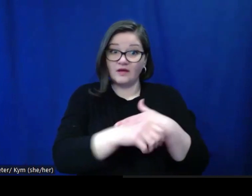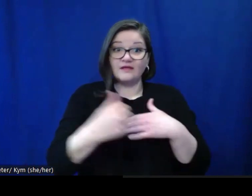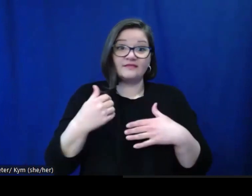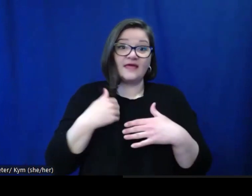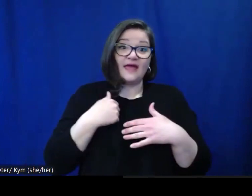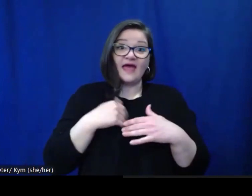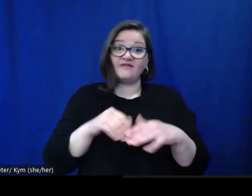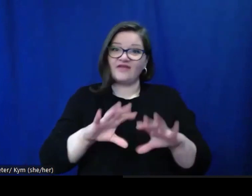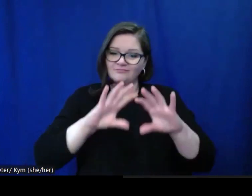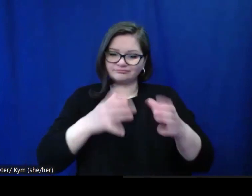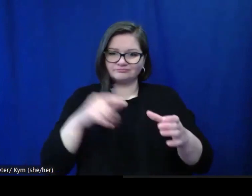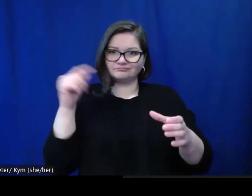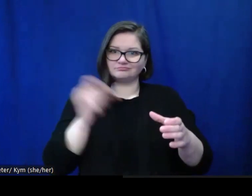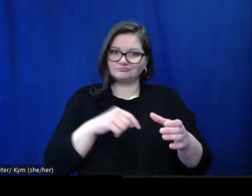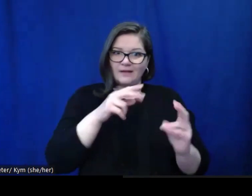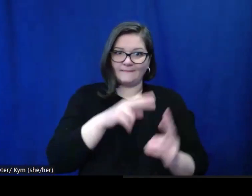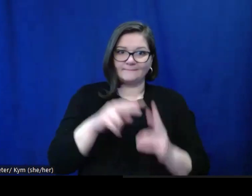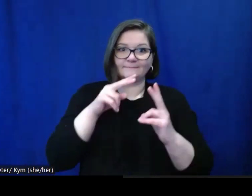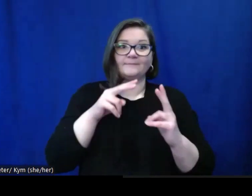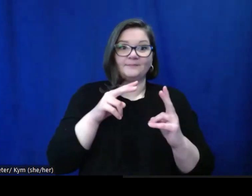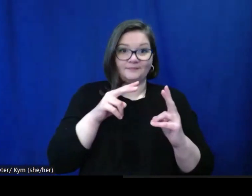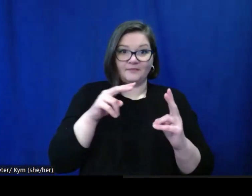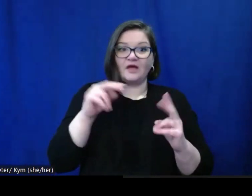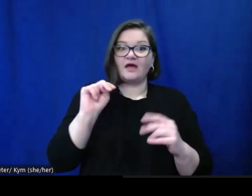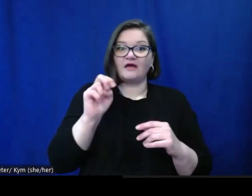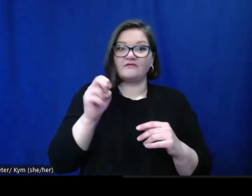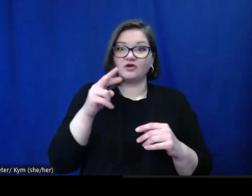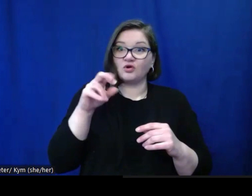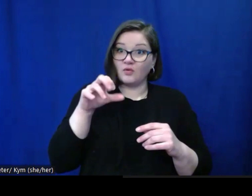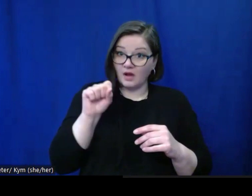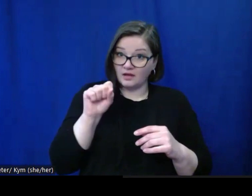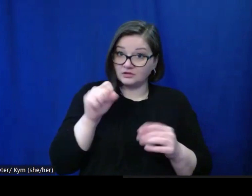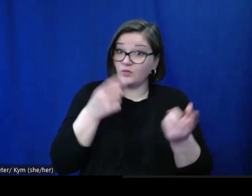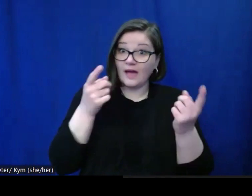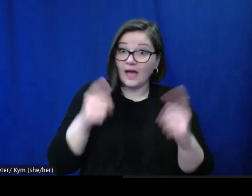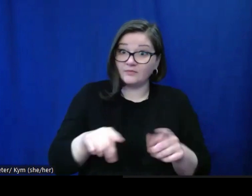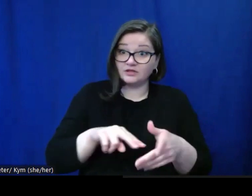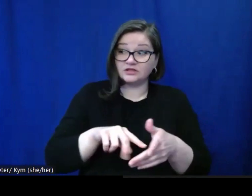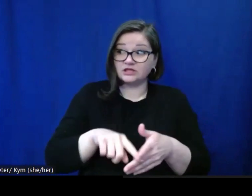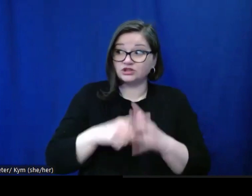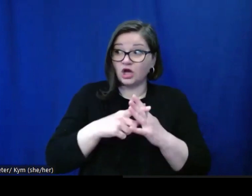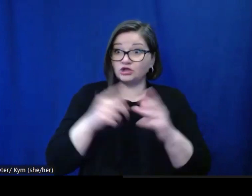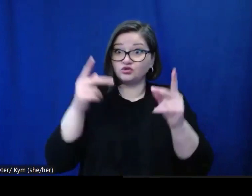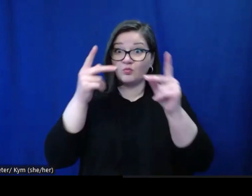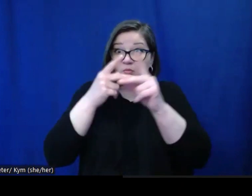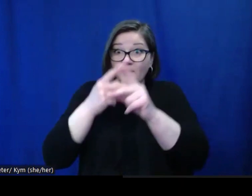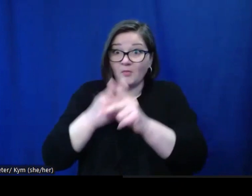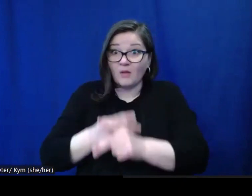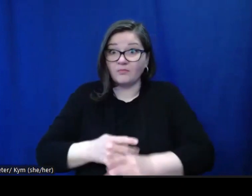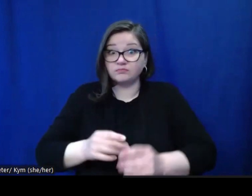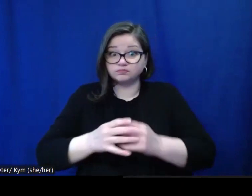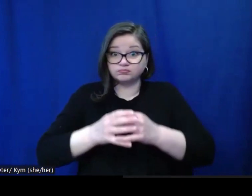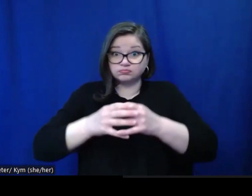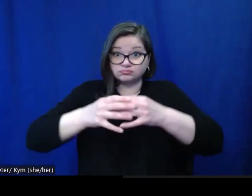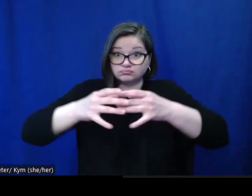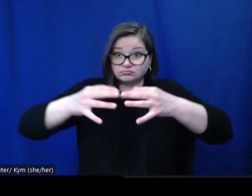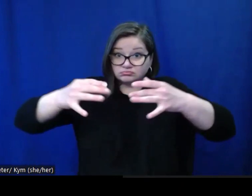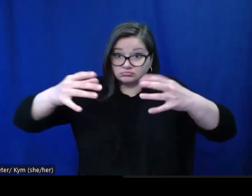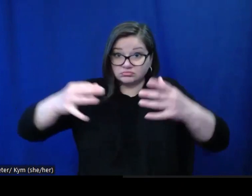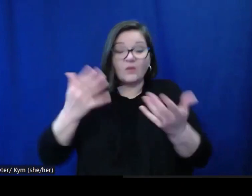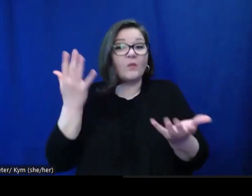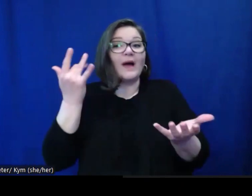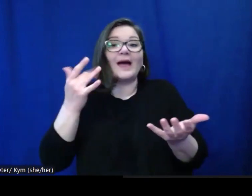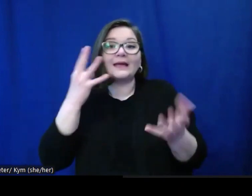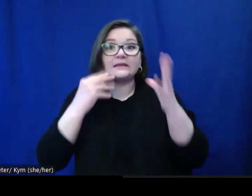neurons. And those neurons grow or they start to multiply due to experiences. When a child reaches a